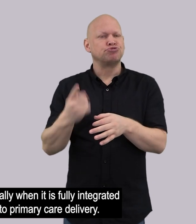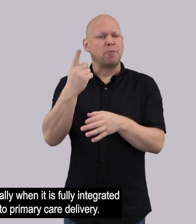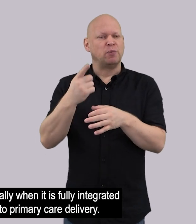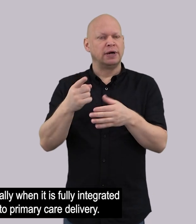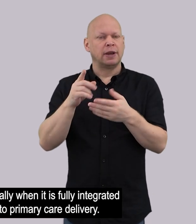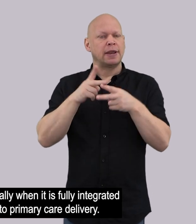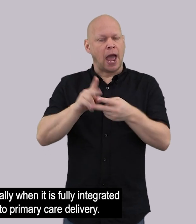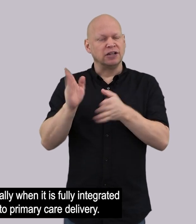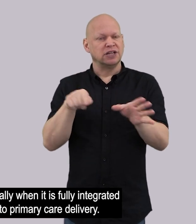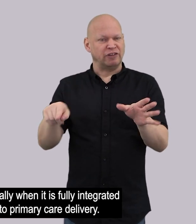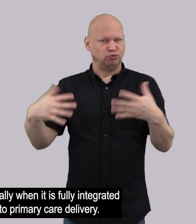care delivery.